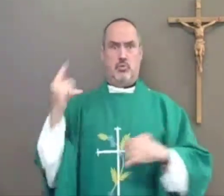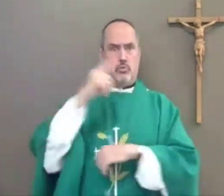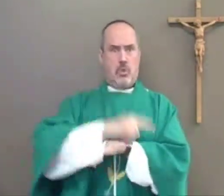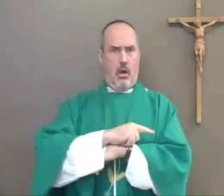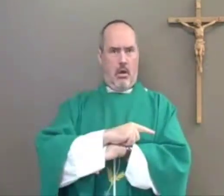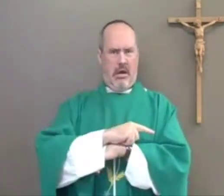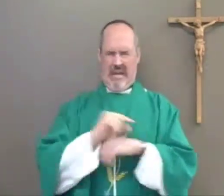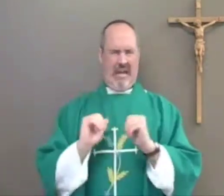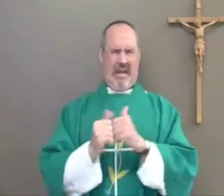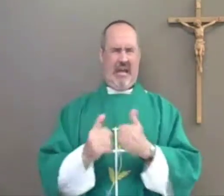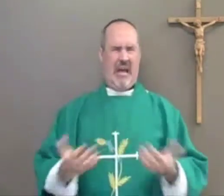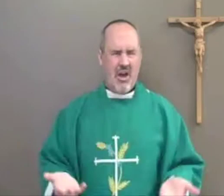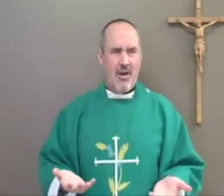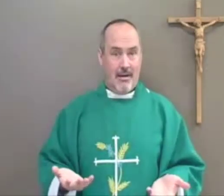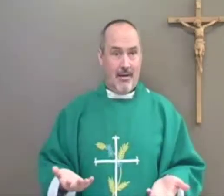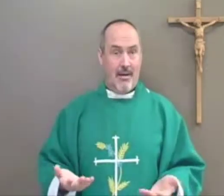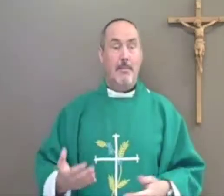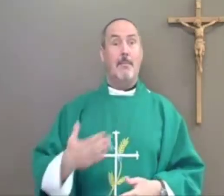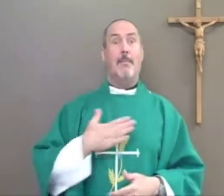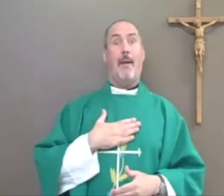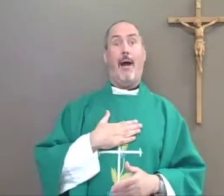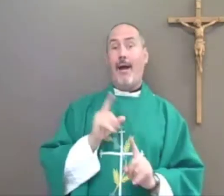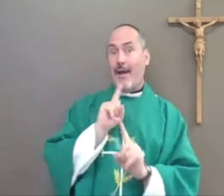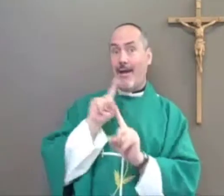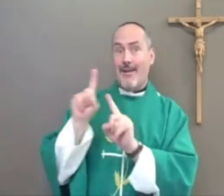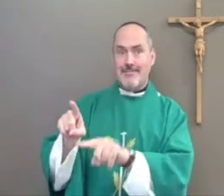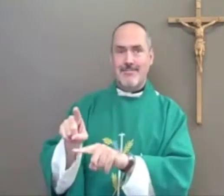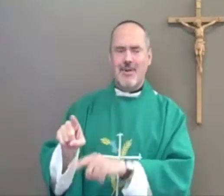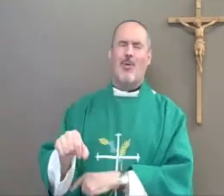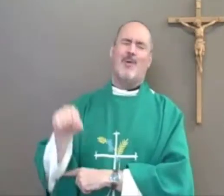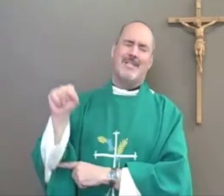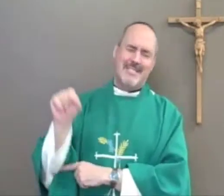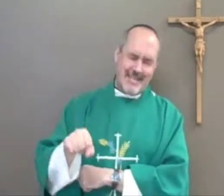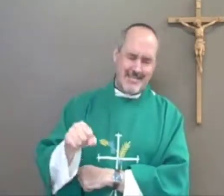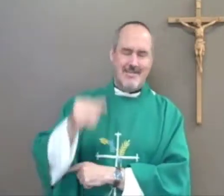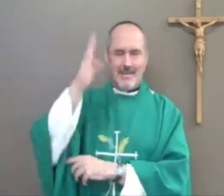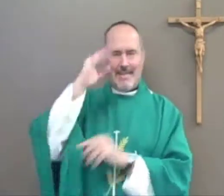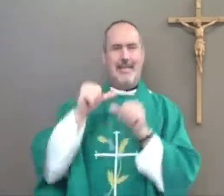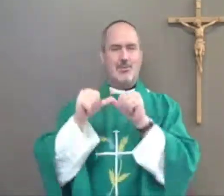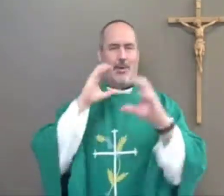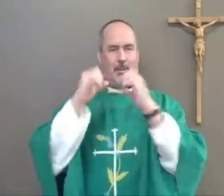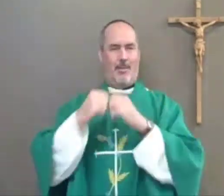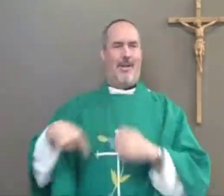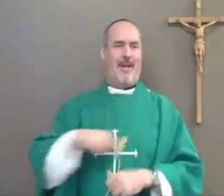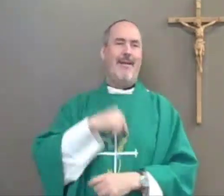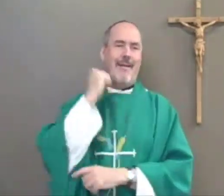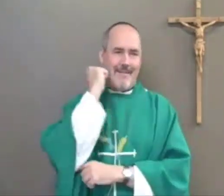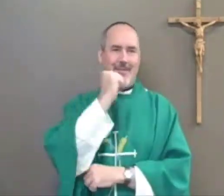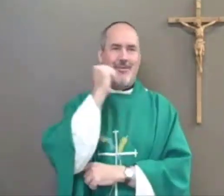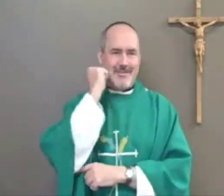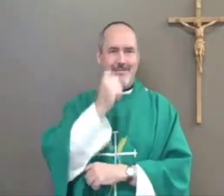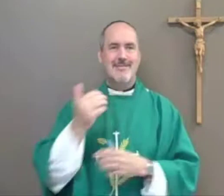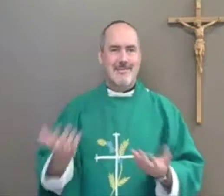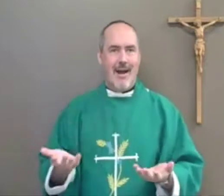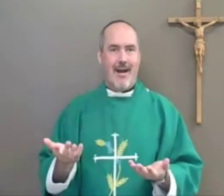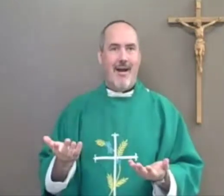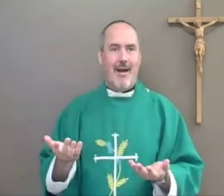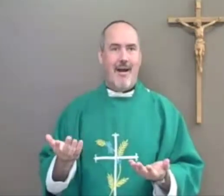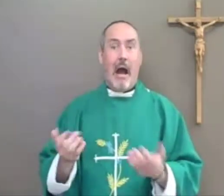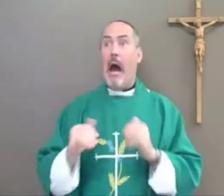If God is continuing to communicate with us, well then how does he do that? Well, my answer to that is yes, he does communicate with us